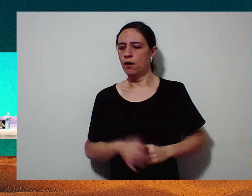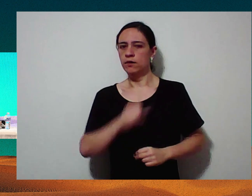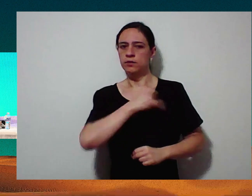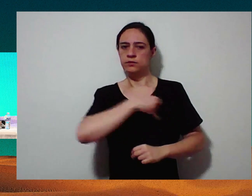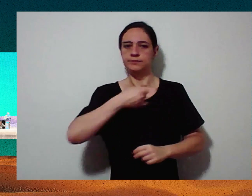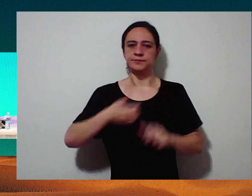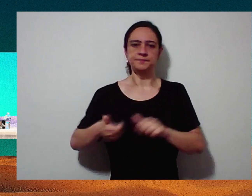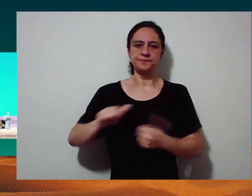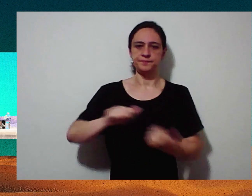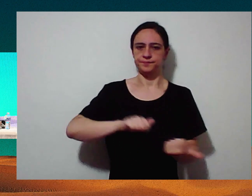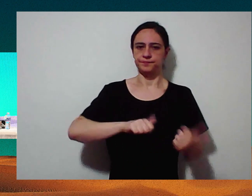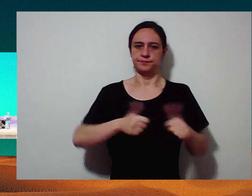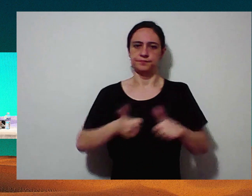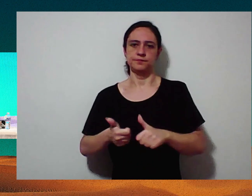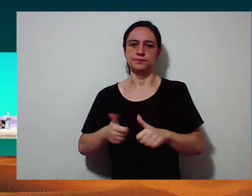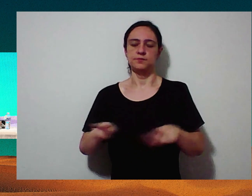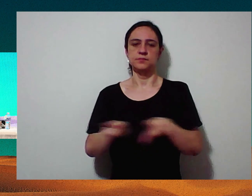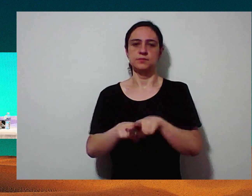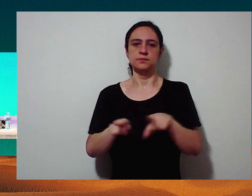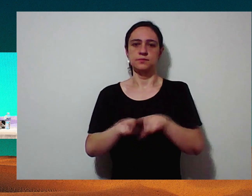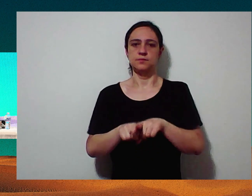que fizeram